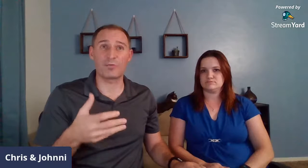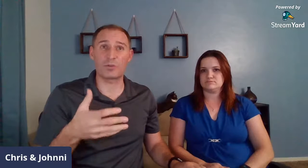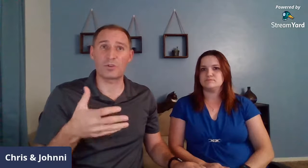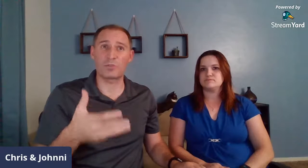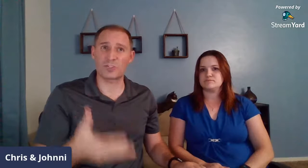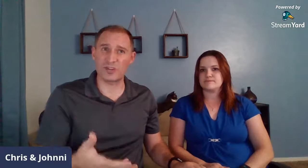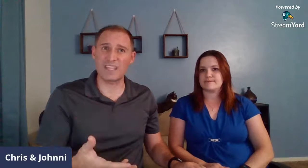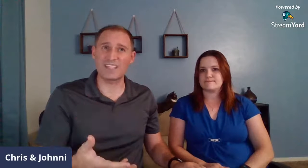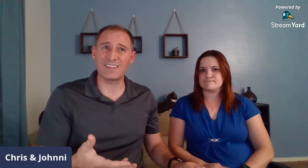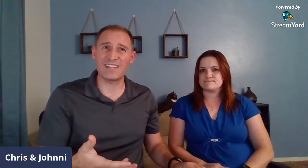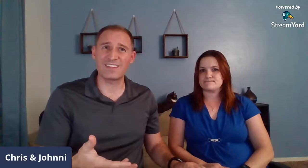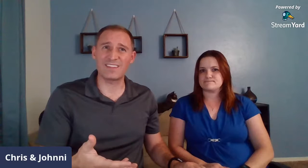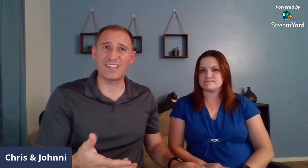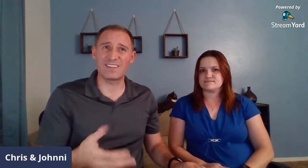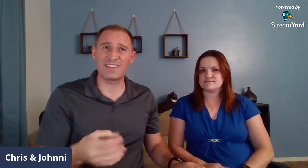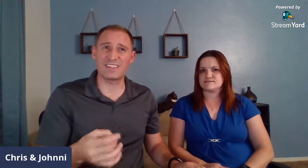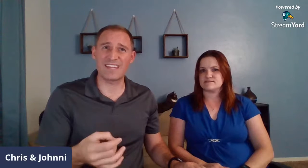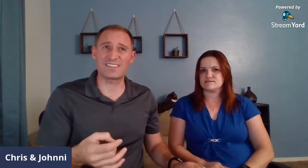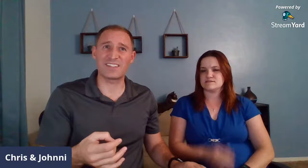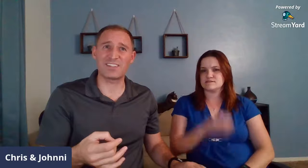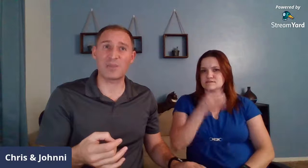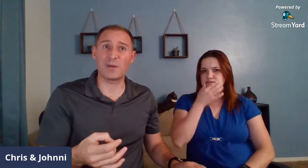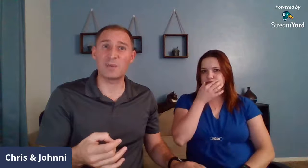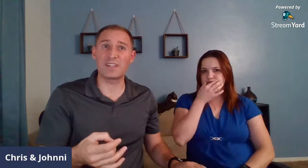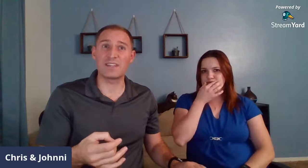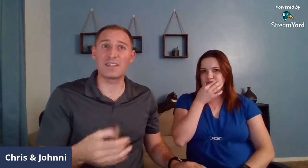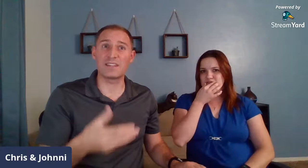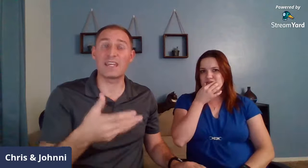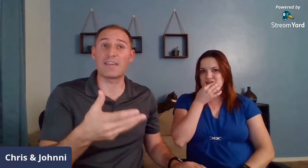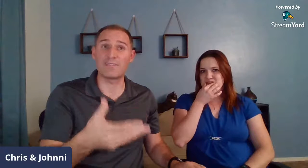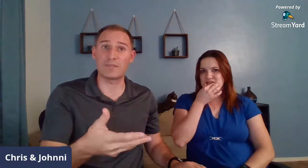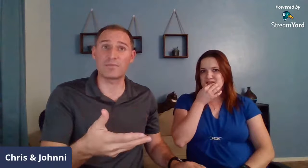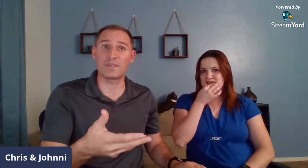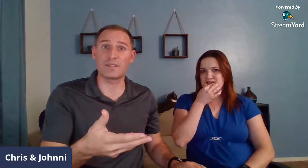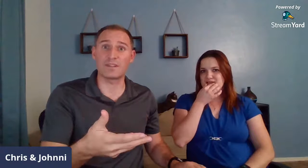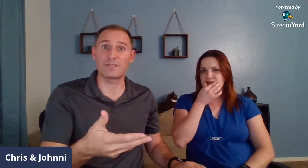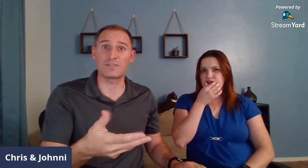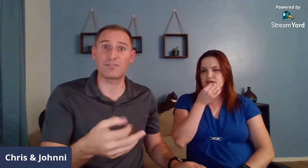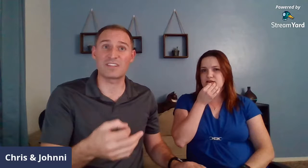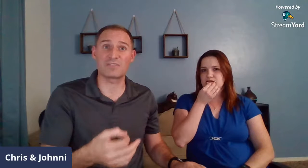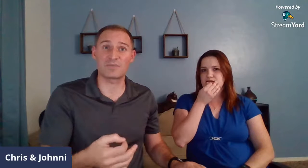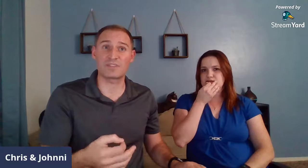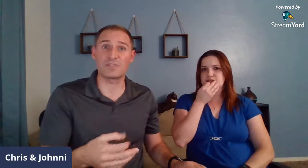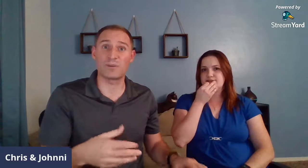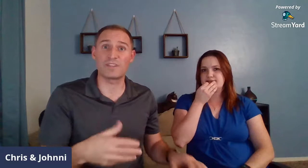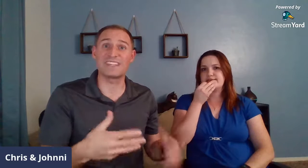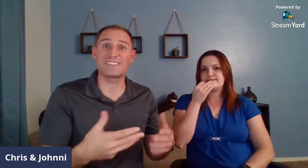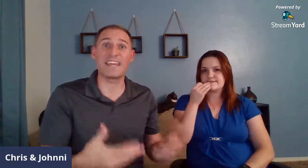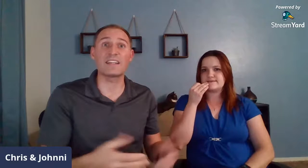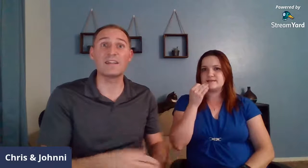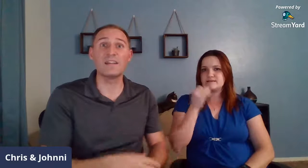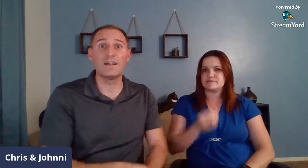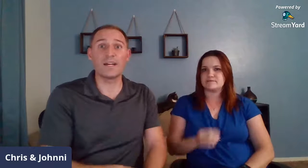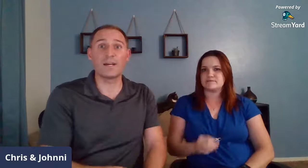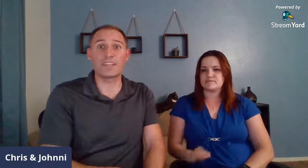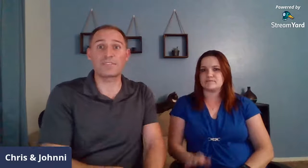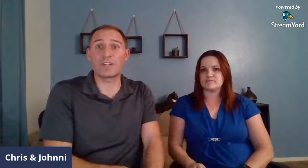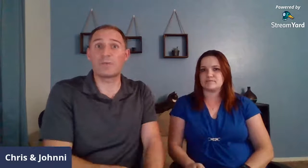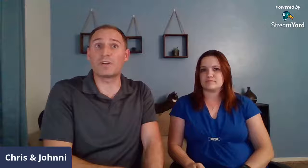were portrayed in that series probably gave them the transcriptions of what they said. That's really what